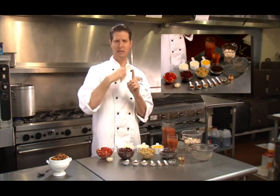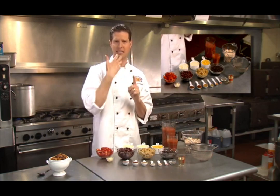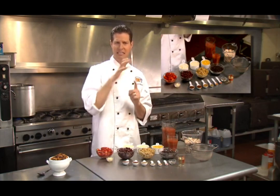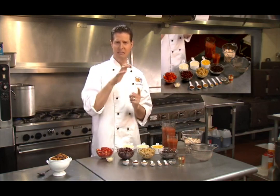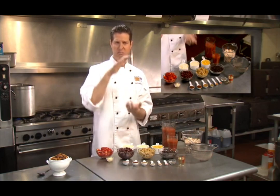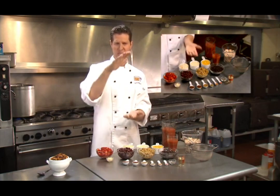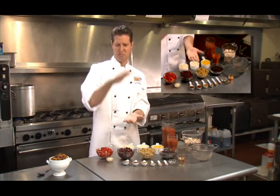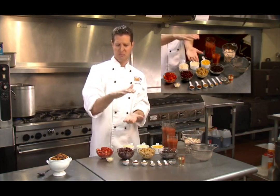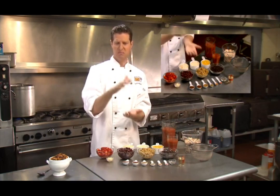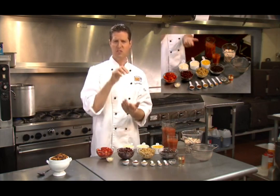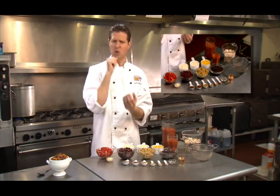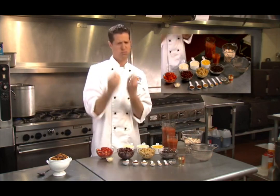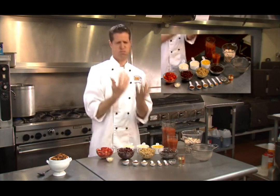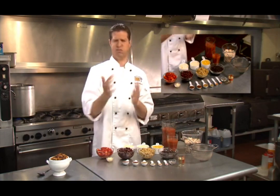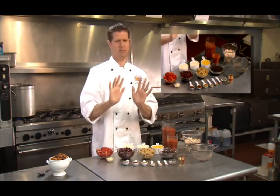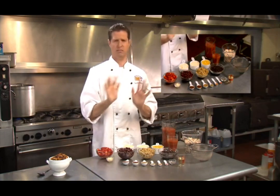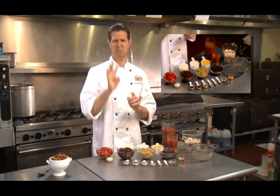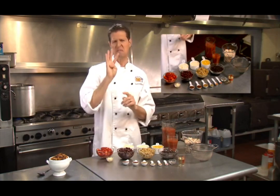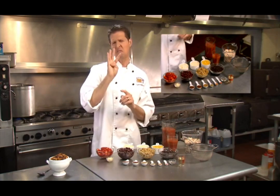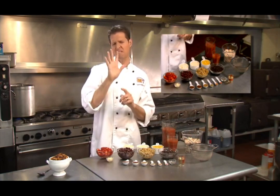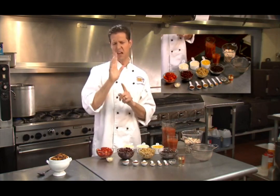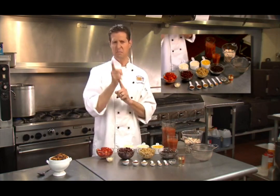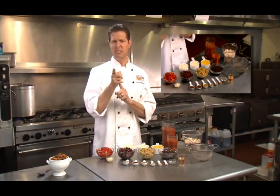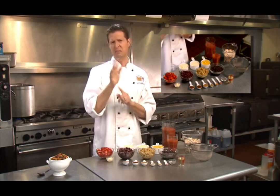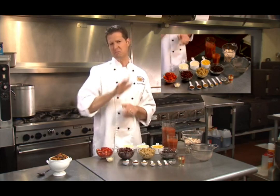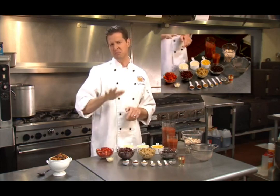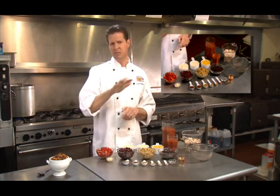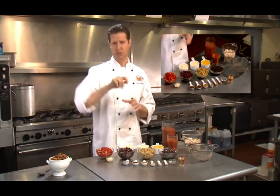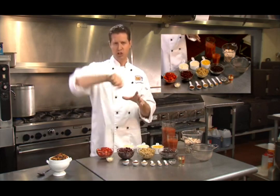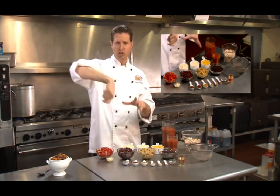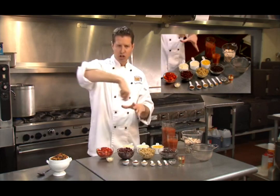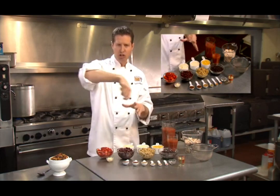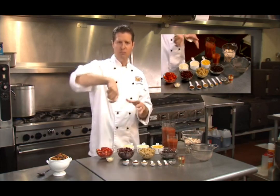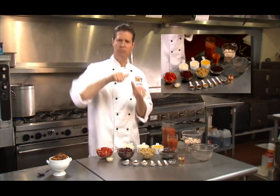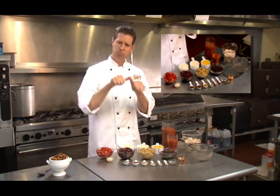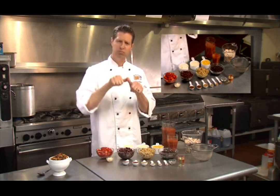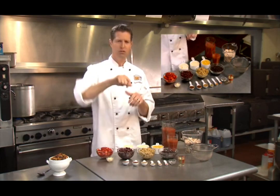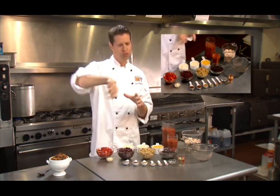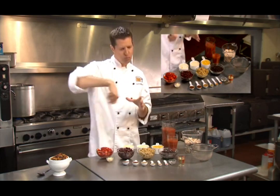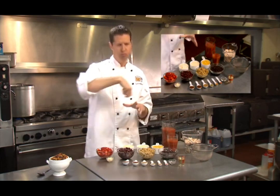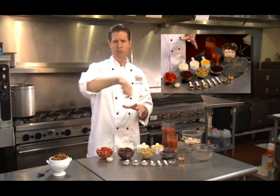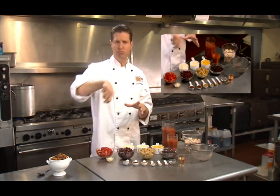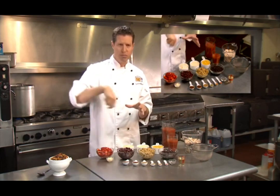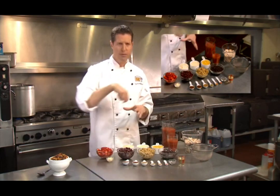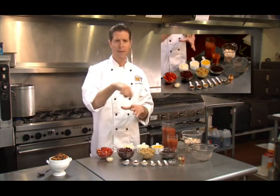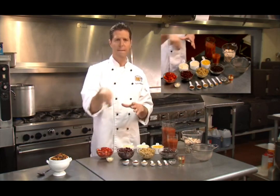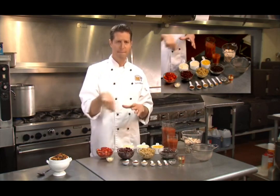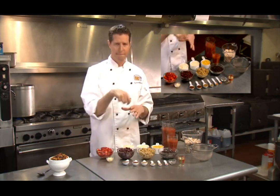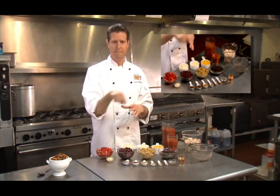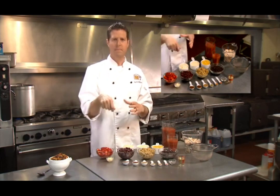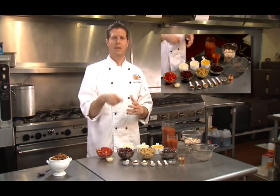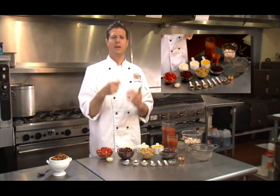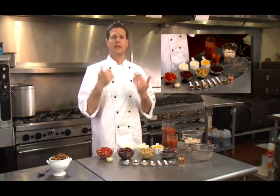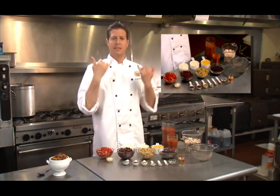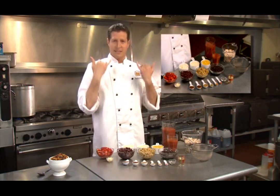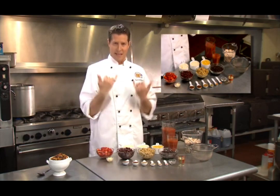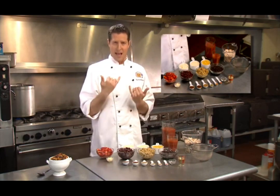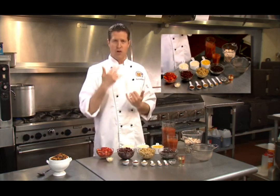Cook on low heat and simmer gently, not boiling, for about 45 minutes, stirring constantly.